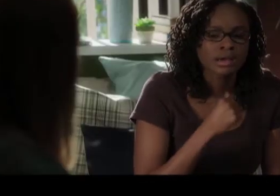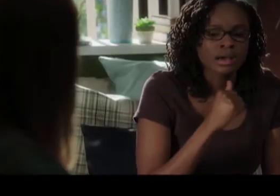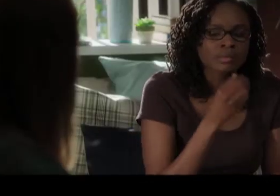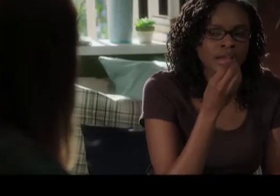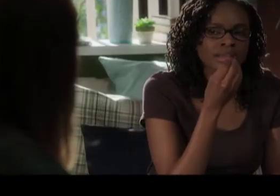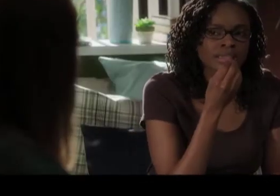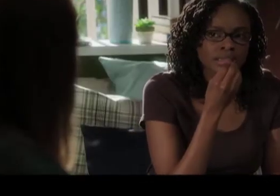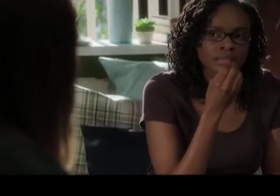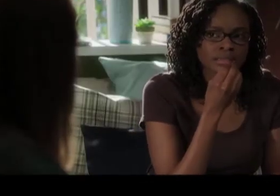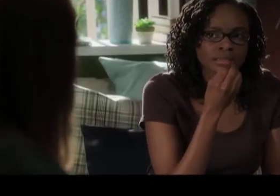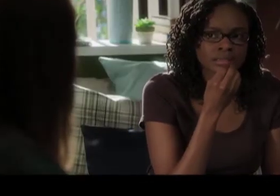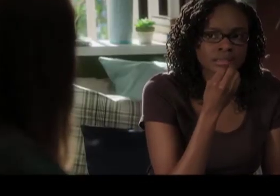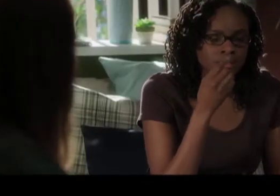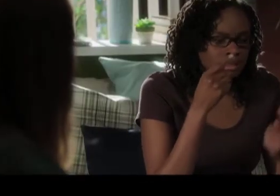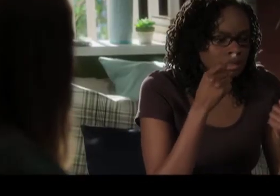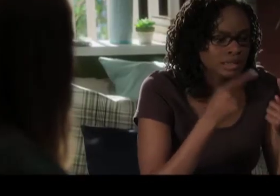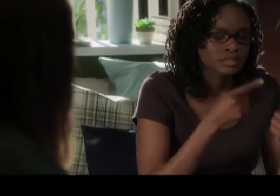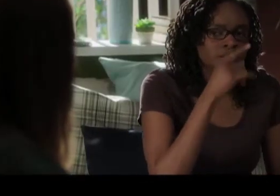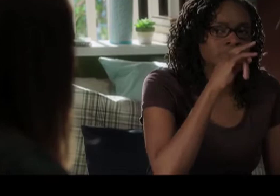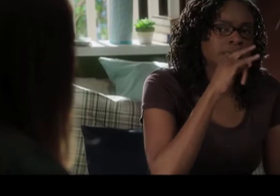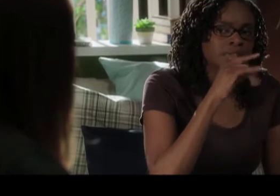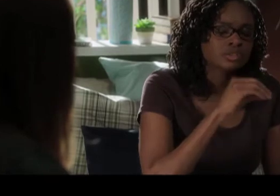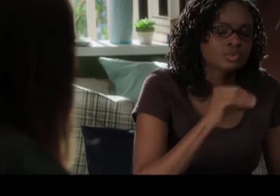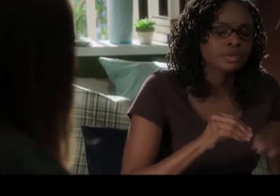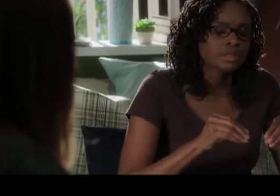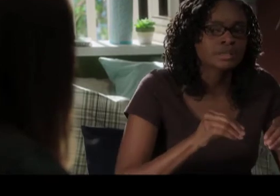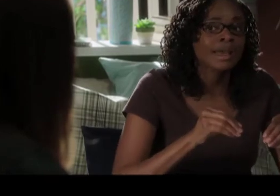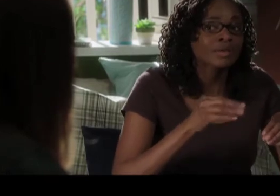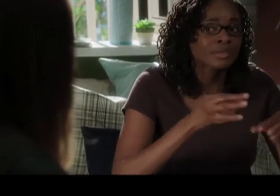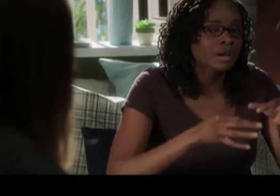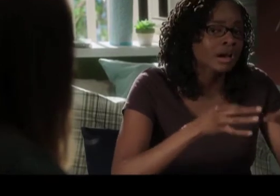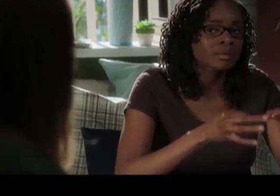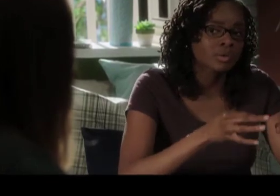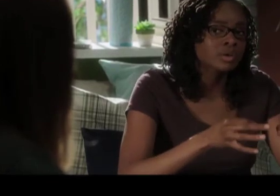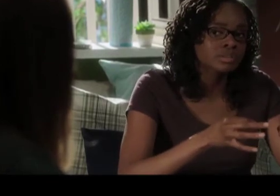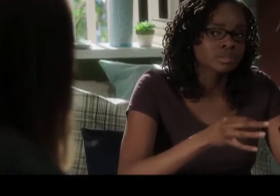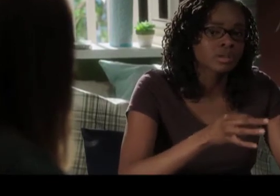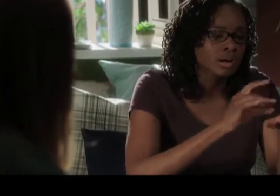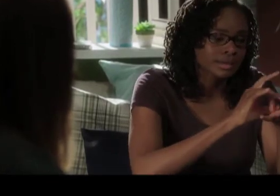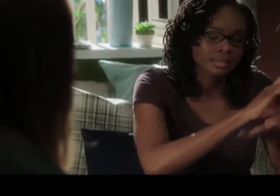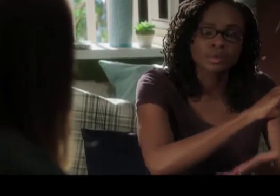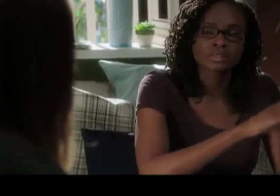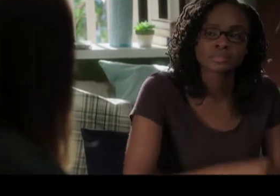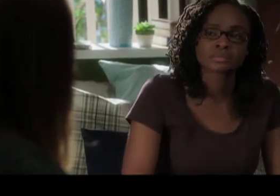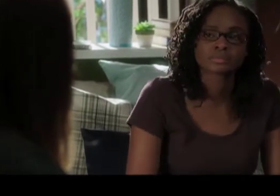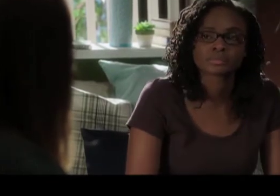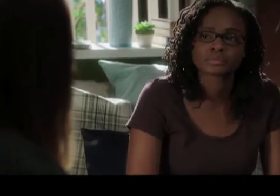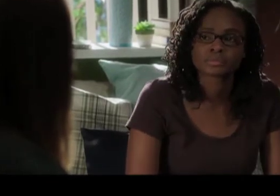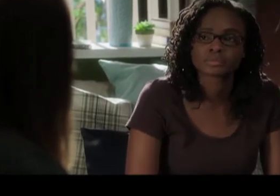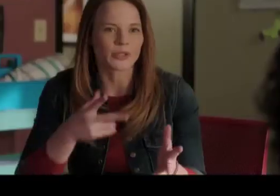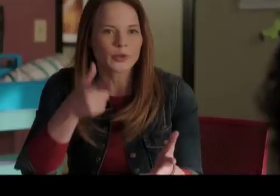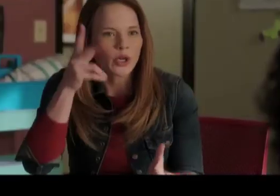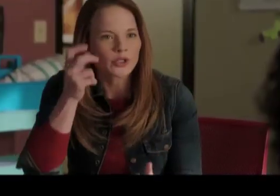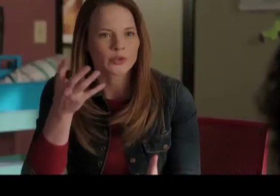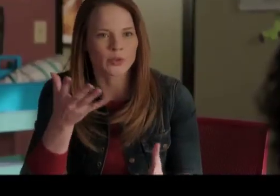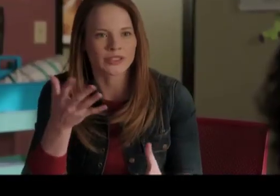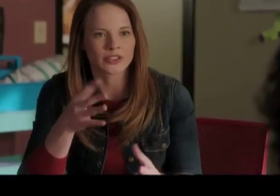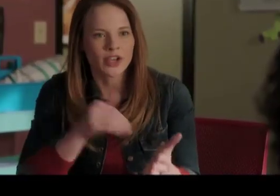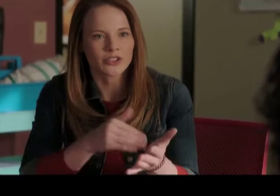I'm not eating until the kids who put out the cotton balls are expelled. Okay, but you heard what the doctor